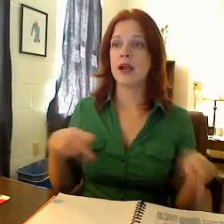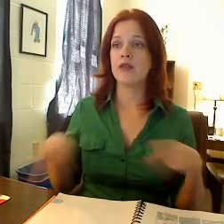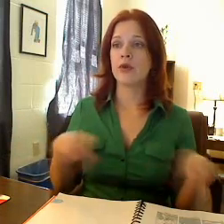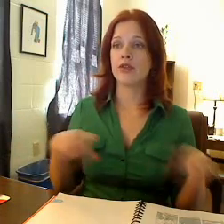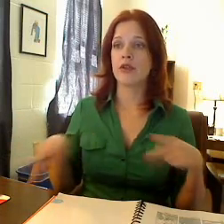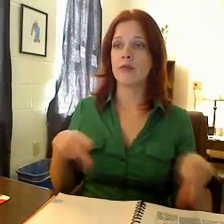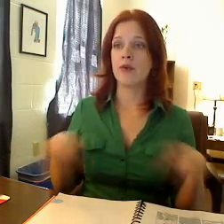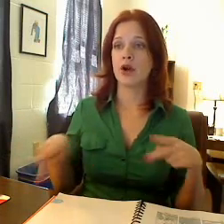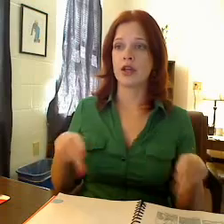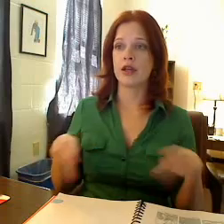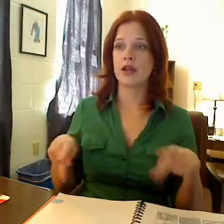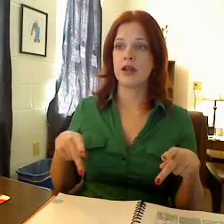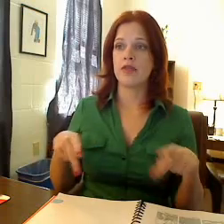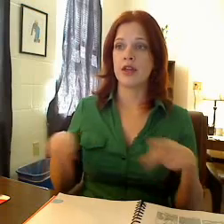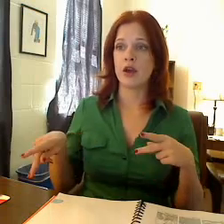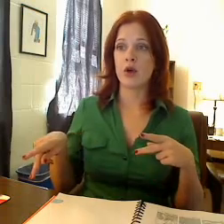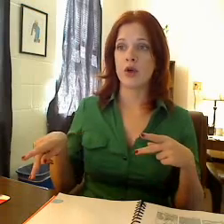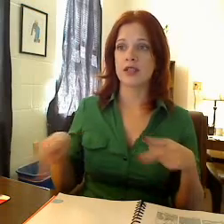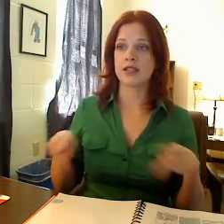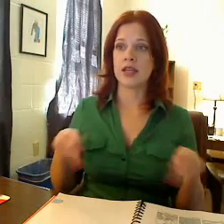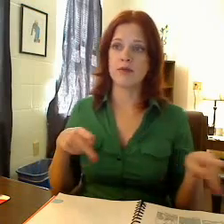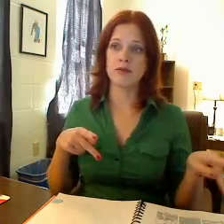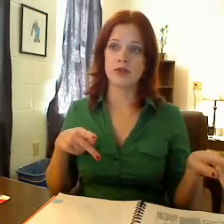back and forth. Party. They can go at the same